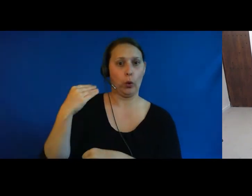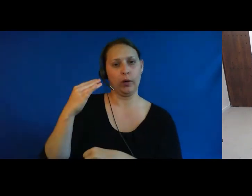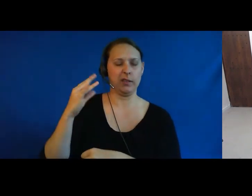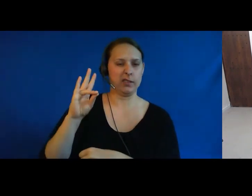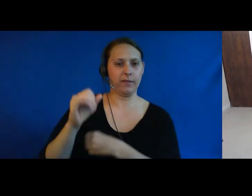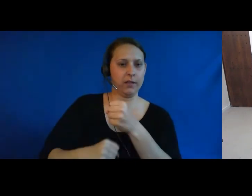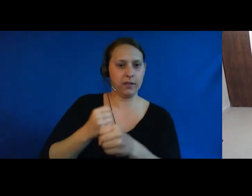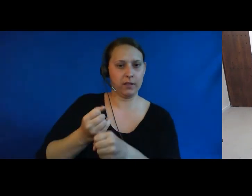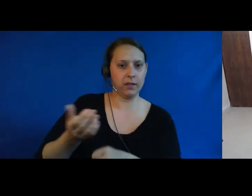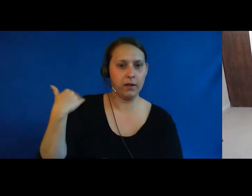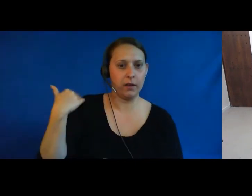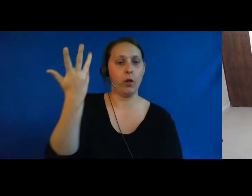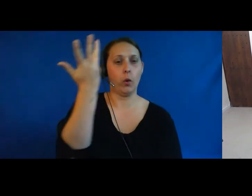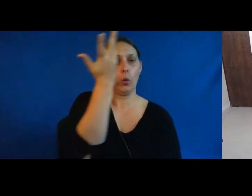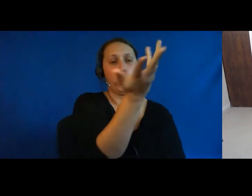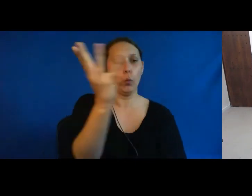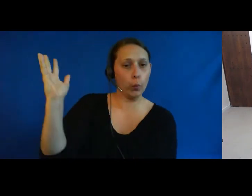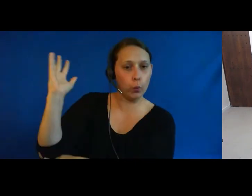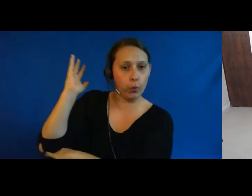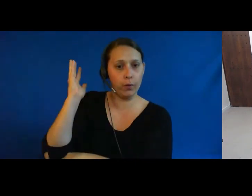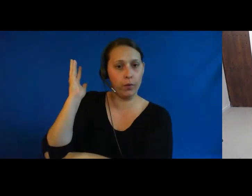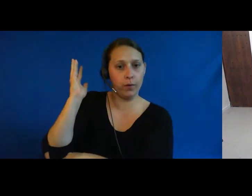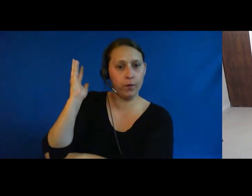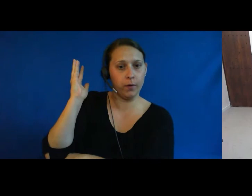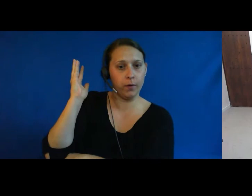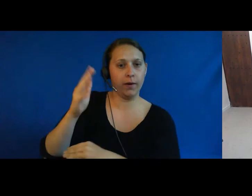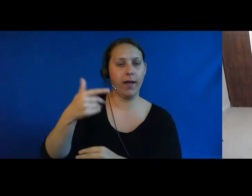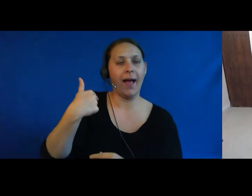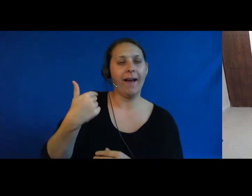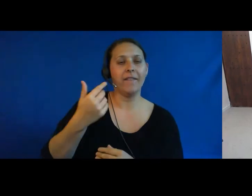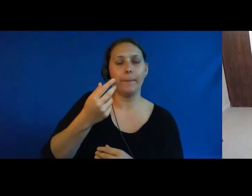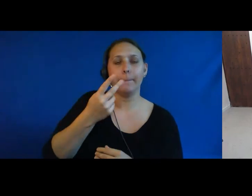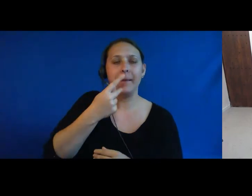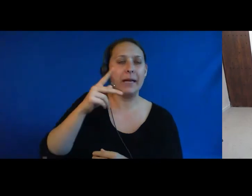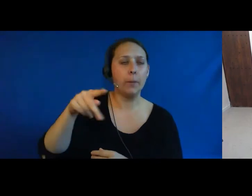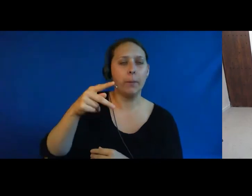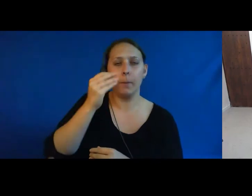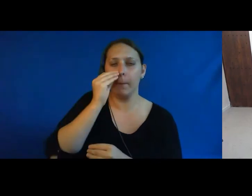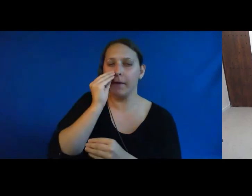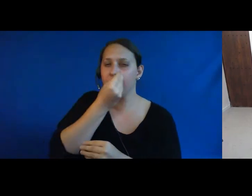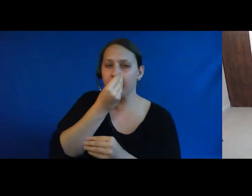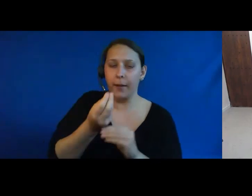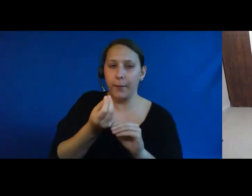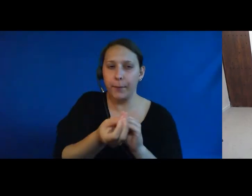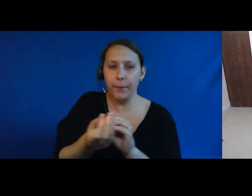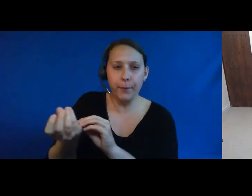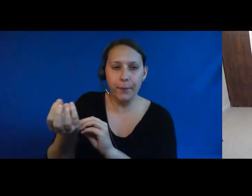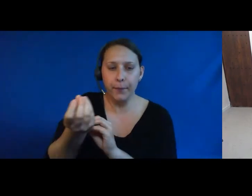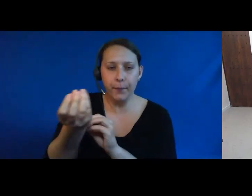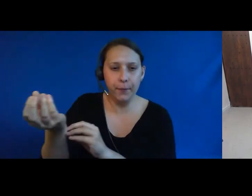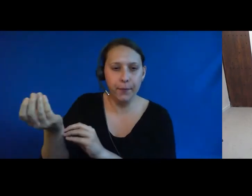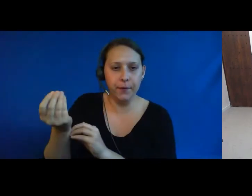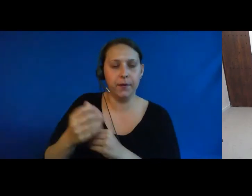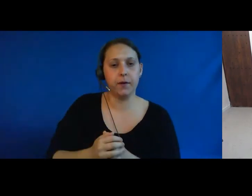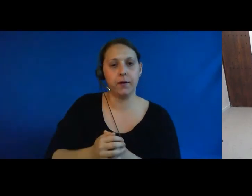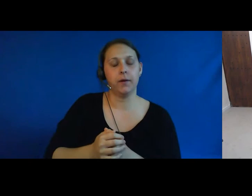lot of rhododendron, which would have been a pinky purple flower. For purposes of conservation,